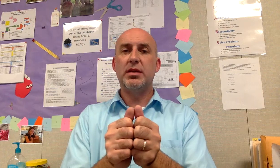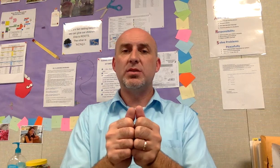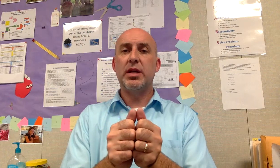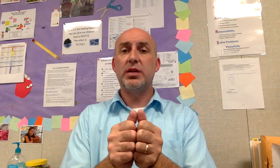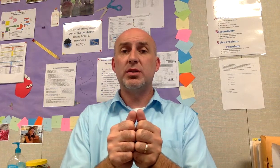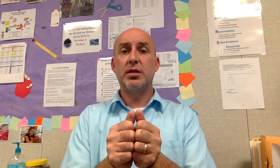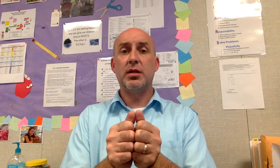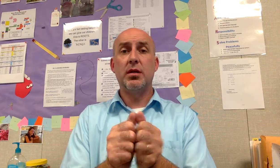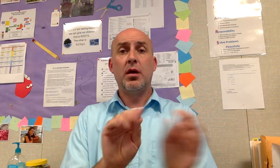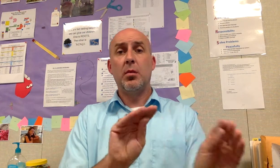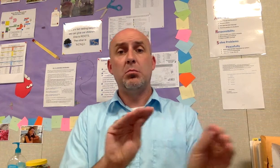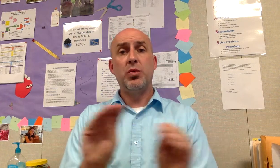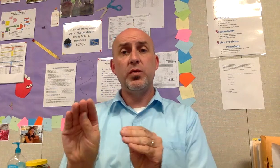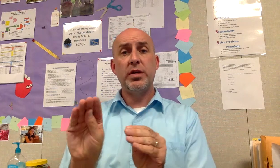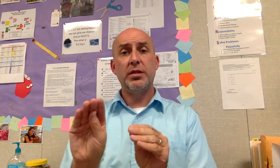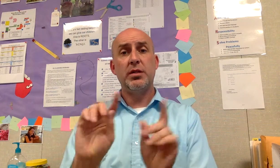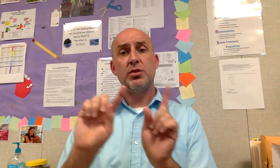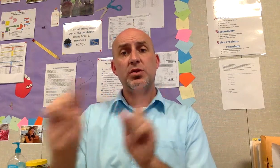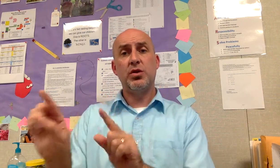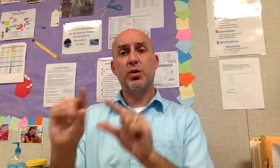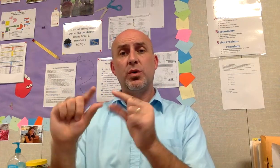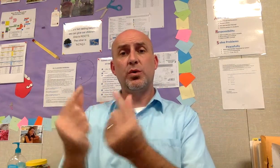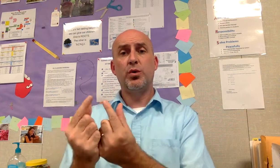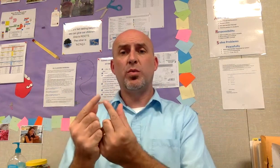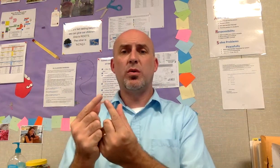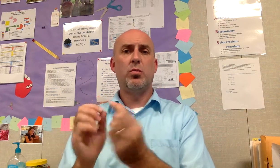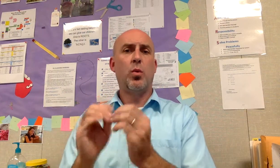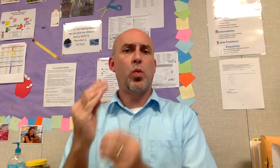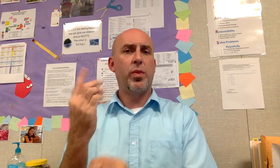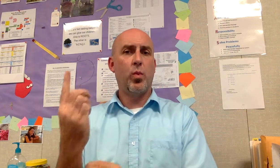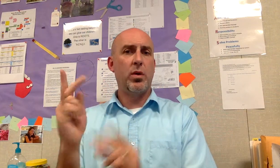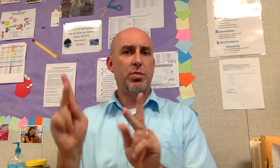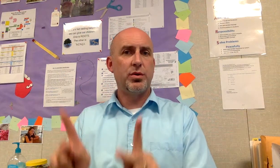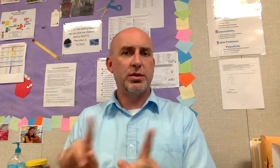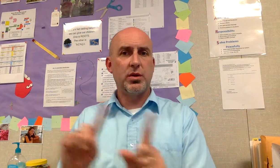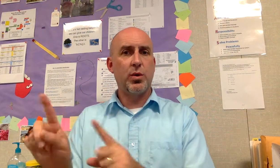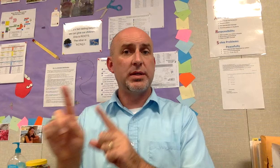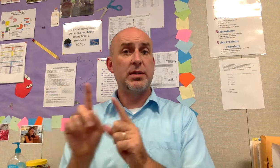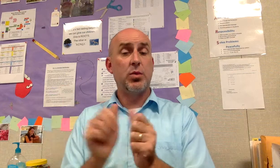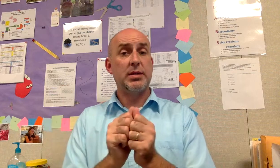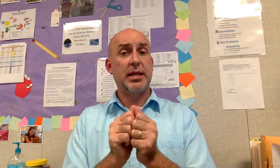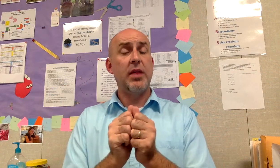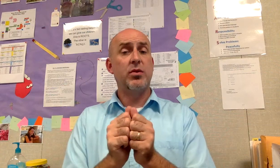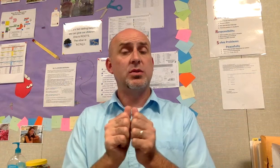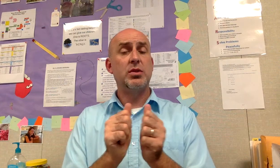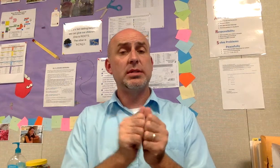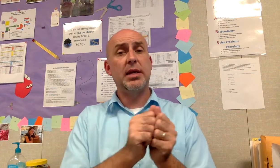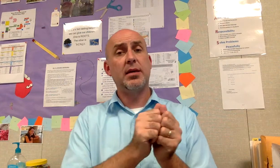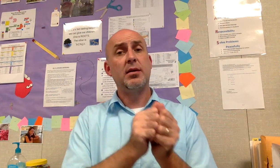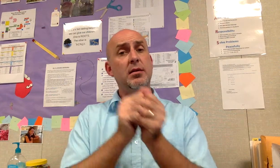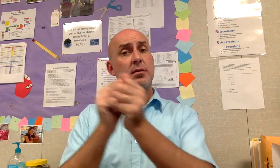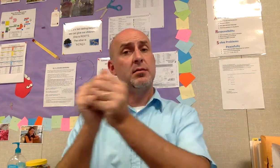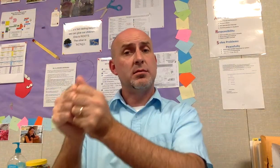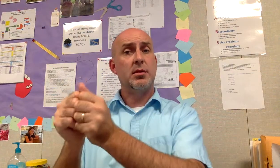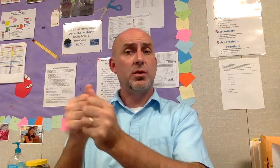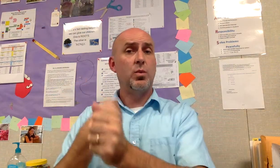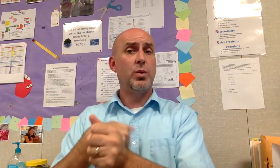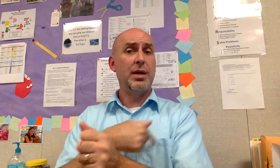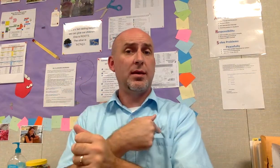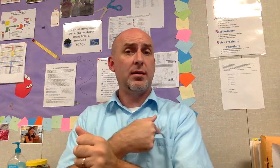you can actually move it to show a group or more than one person going somewhere together. So you can say, we